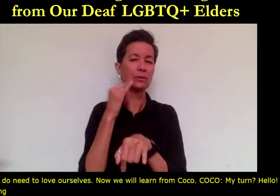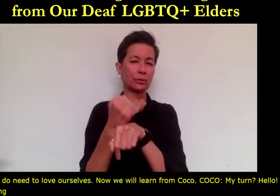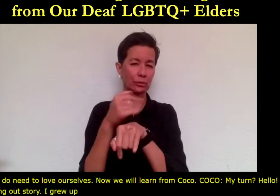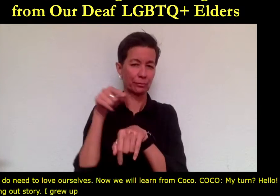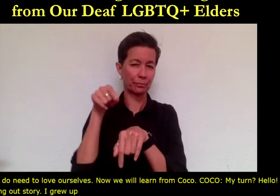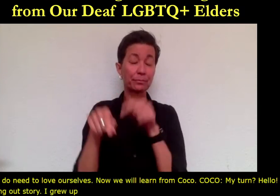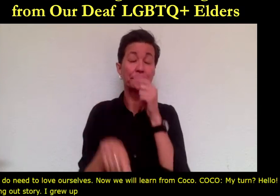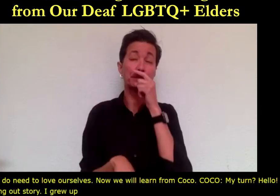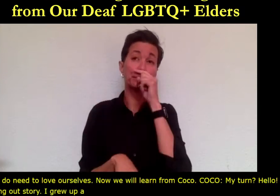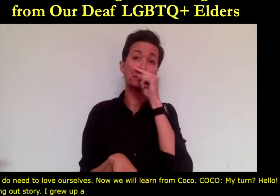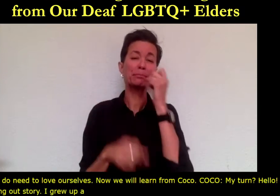went to school for the deaf in hawaii